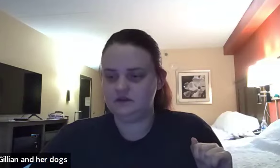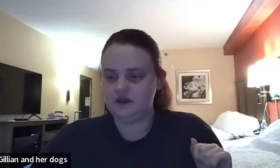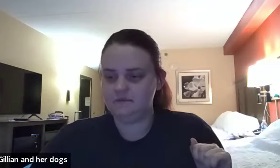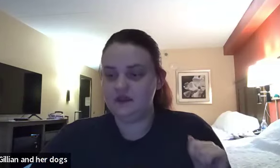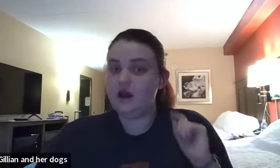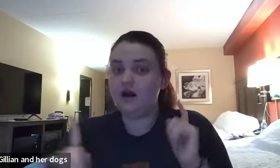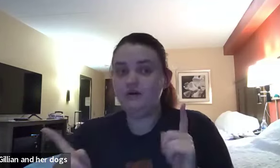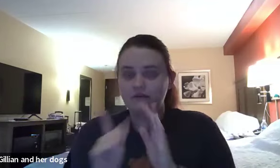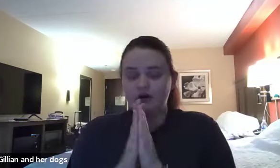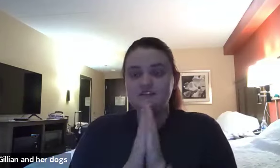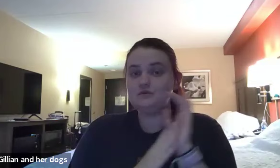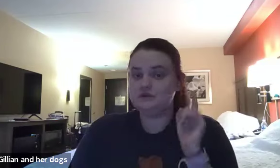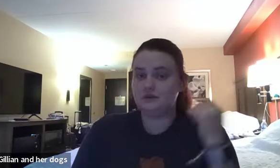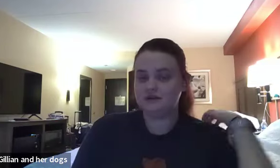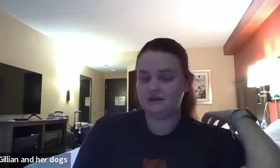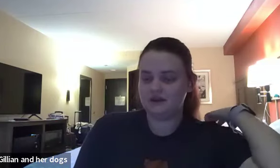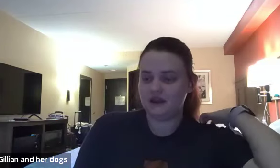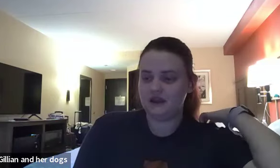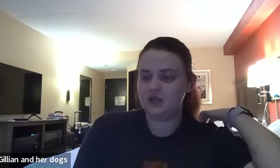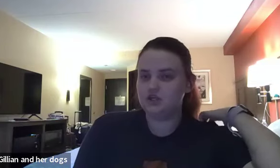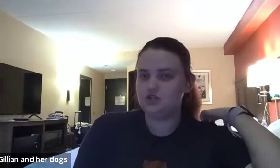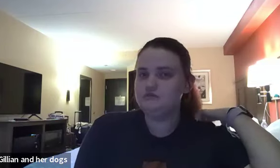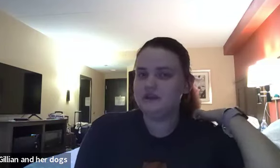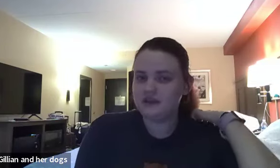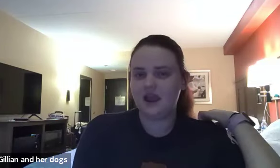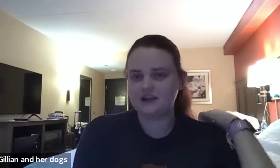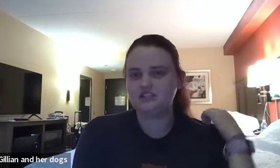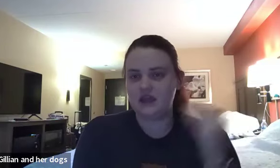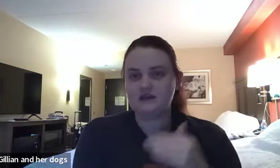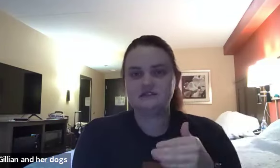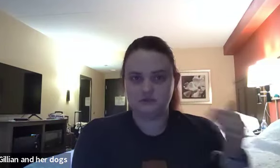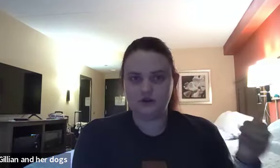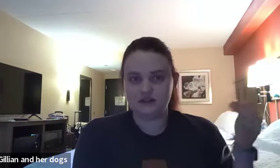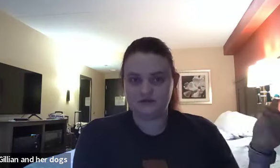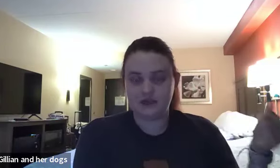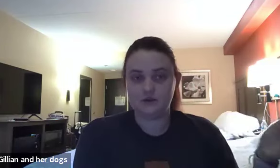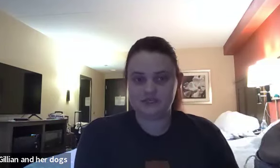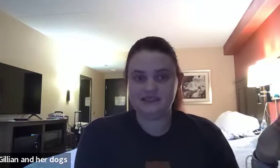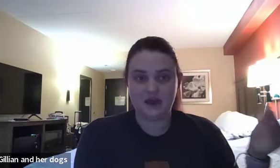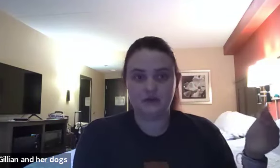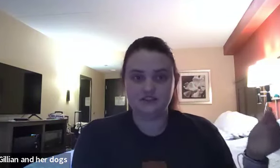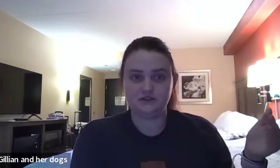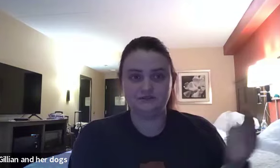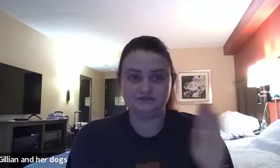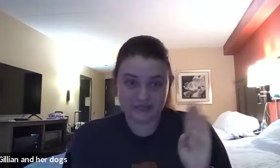Okay. Oh, also with that one, I wanted to add, you can actually ask someone if they are busy that way too.